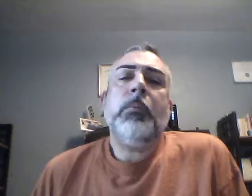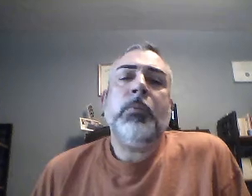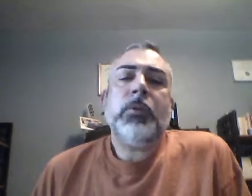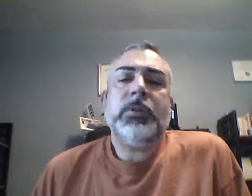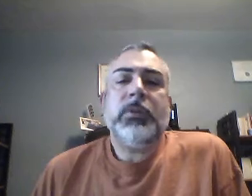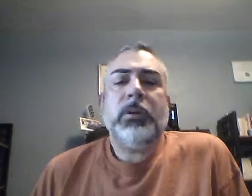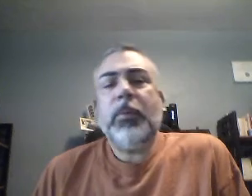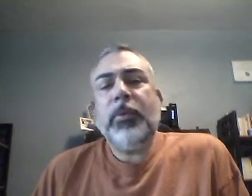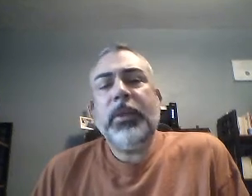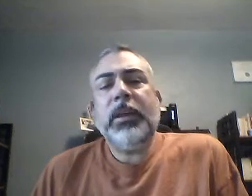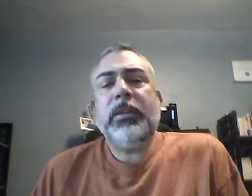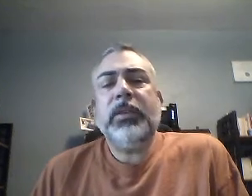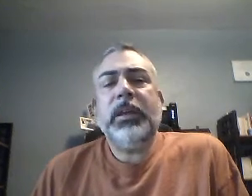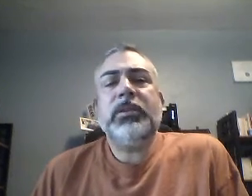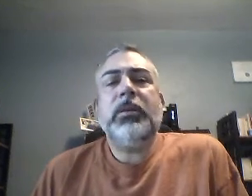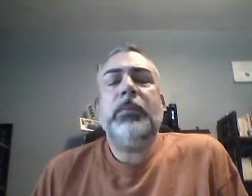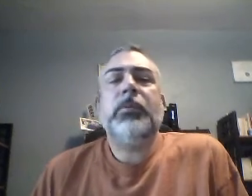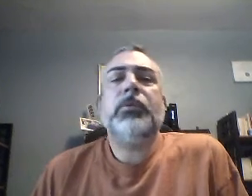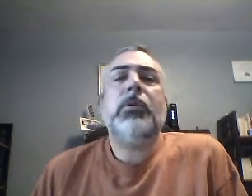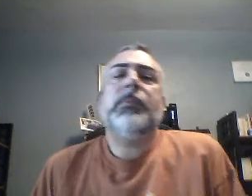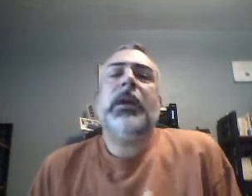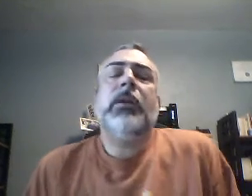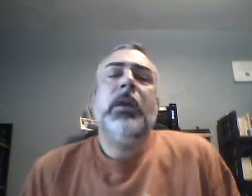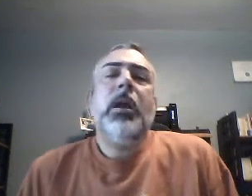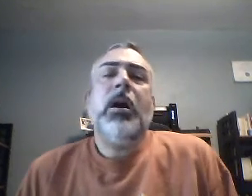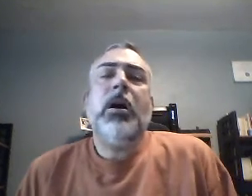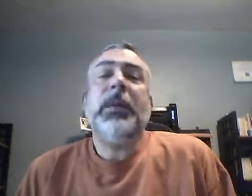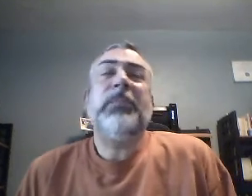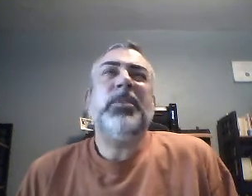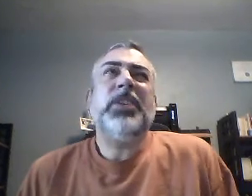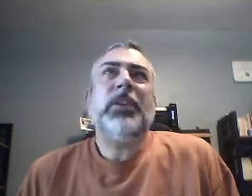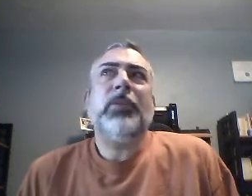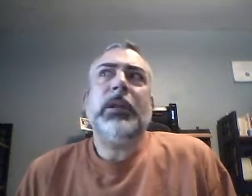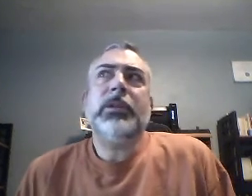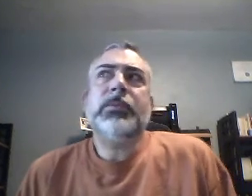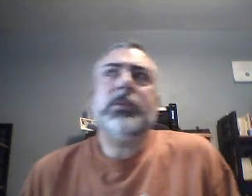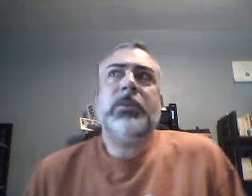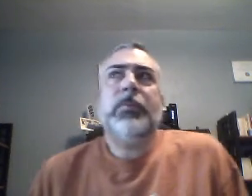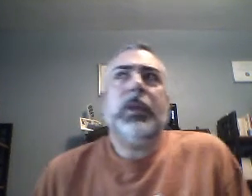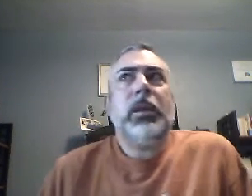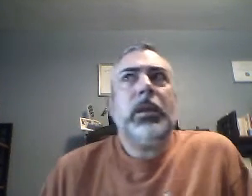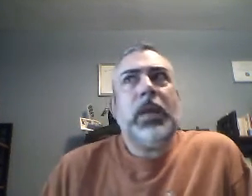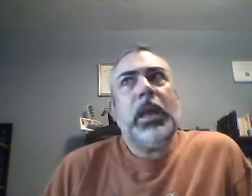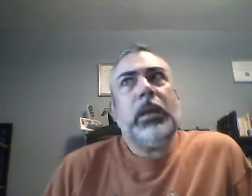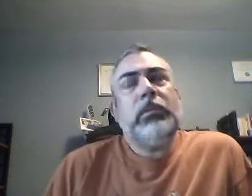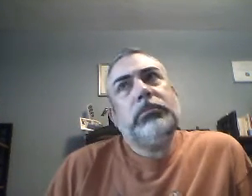Book also a couple of things book talks about, and particularly this was something that